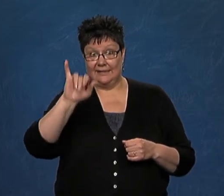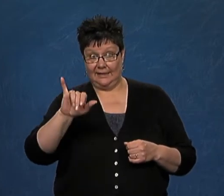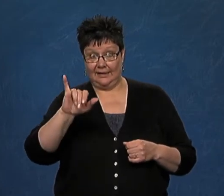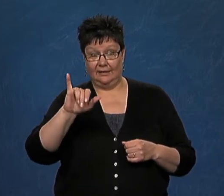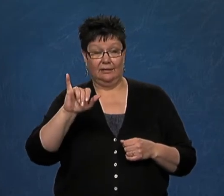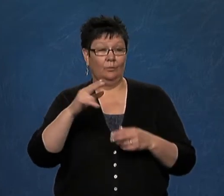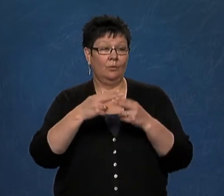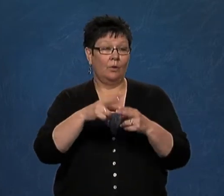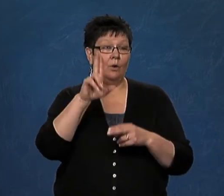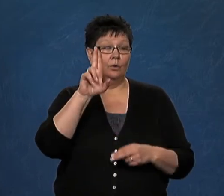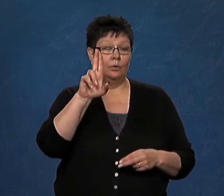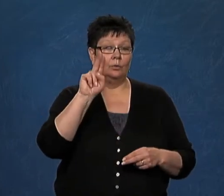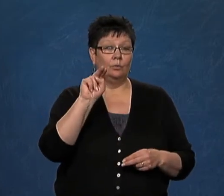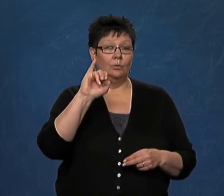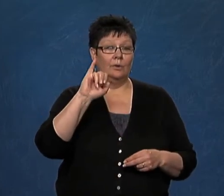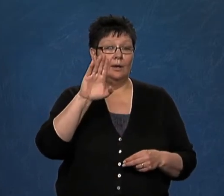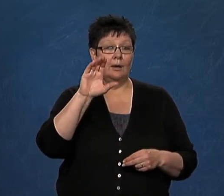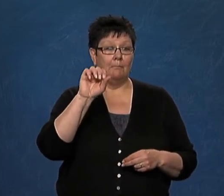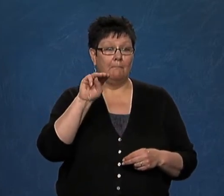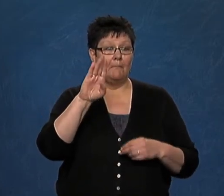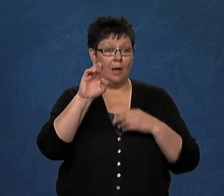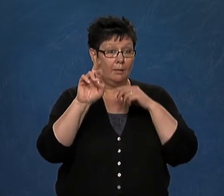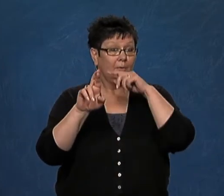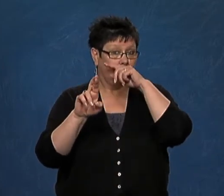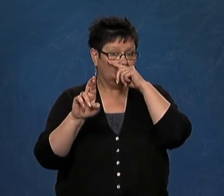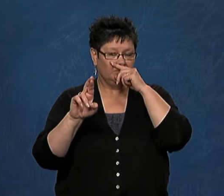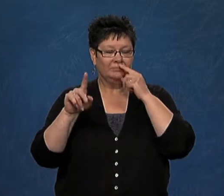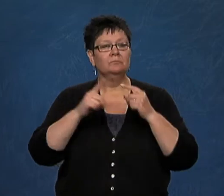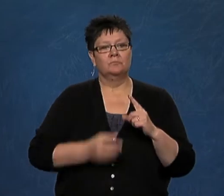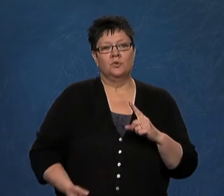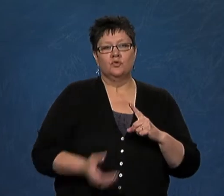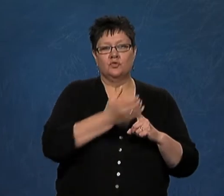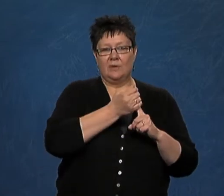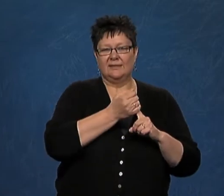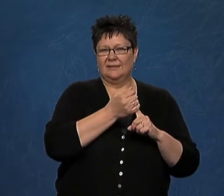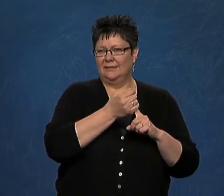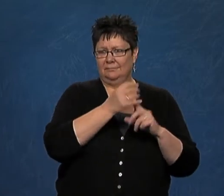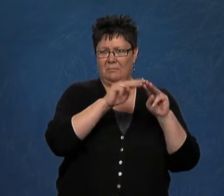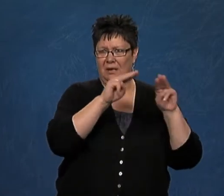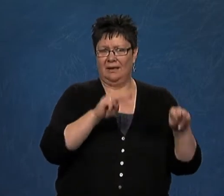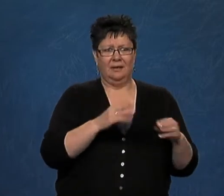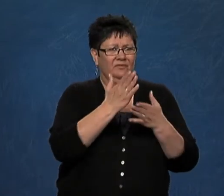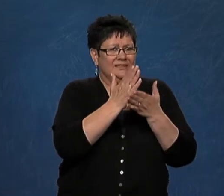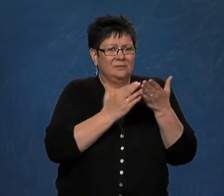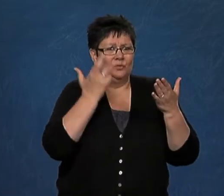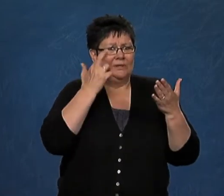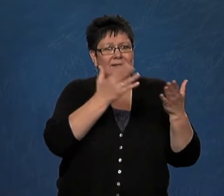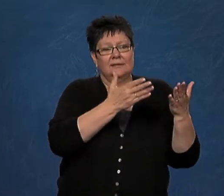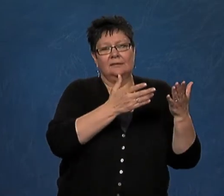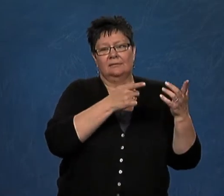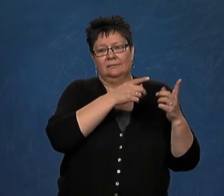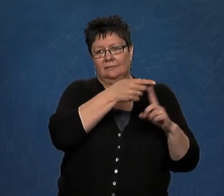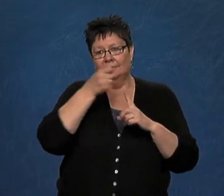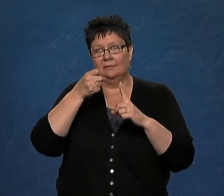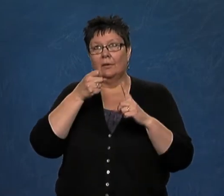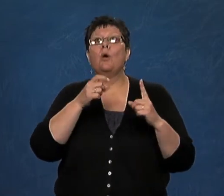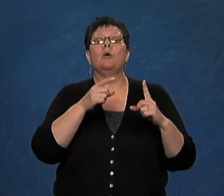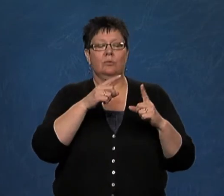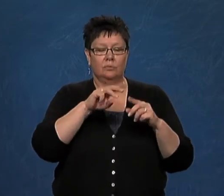Kaczynski, the Unabomber, I believe it was. He was arrested in Montana.